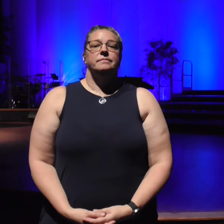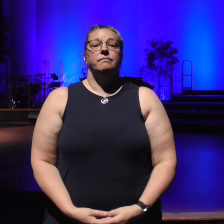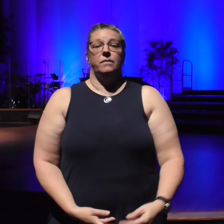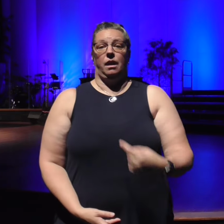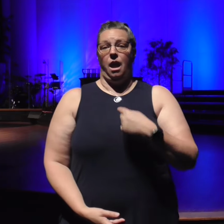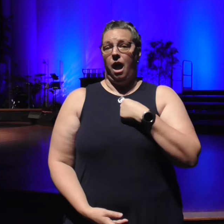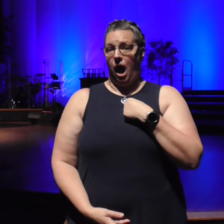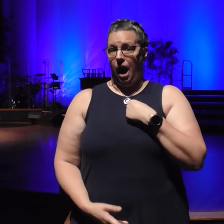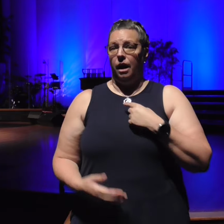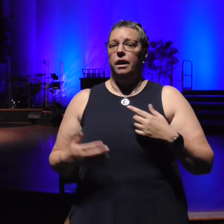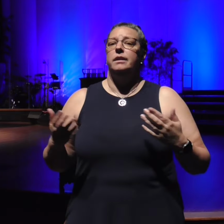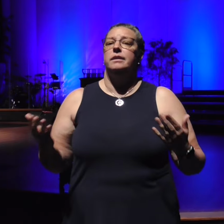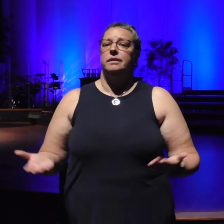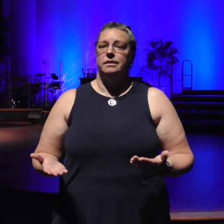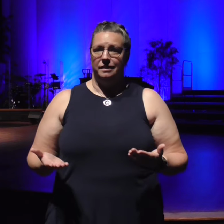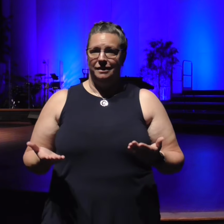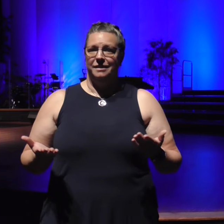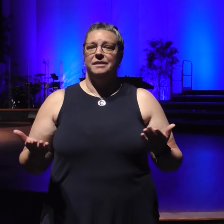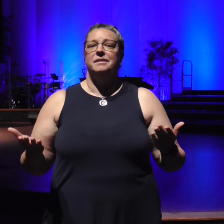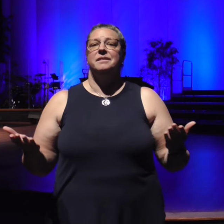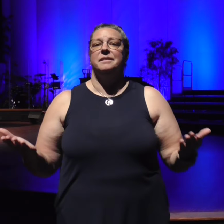I am here.